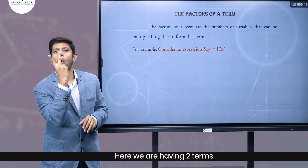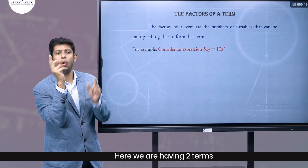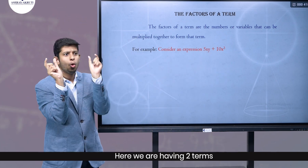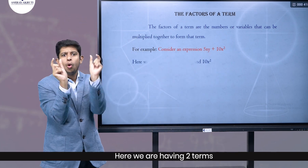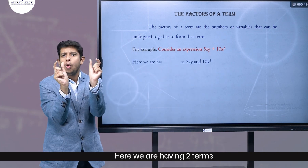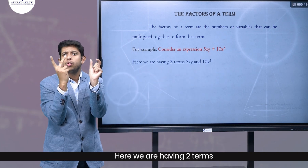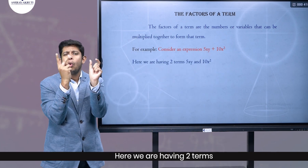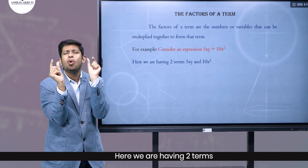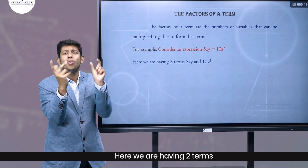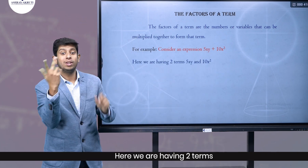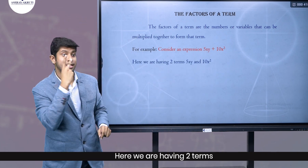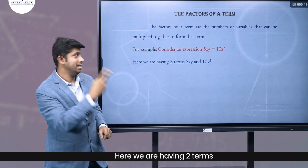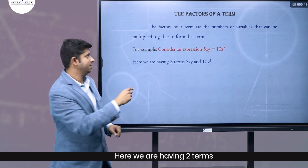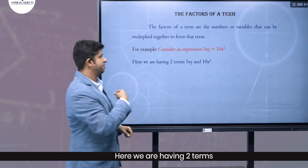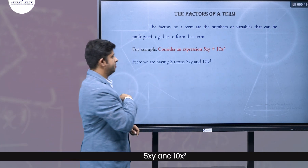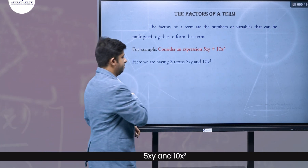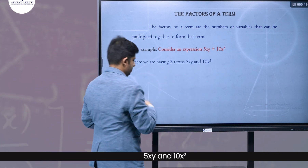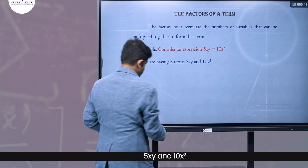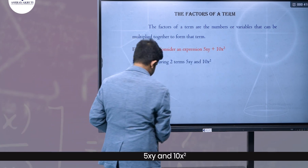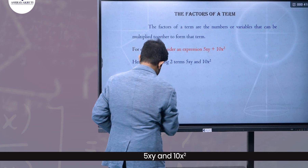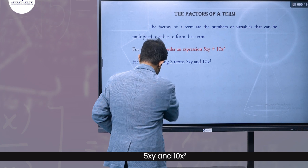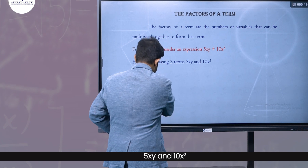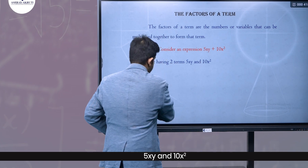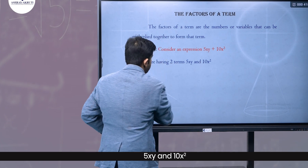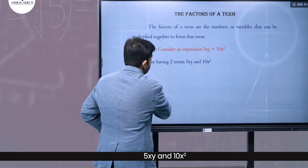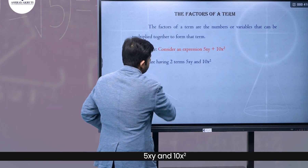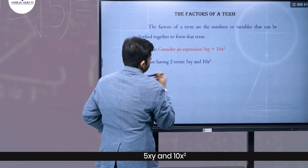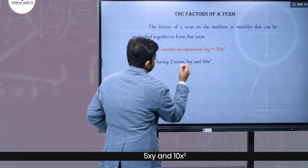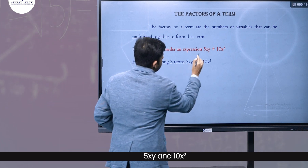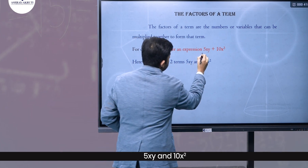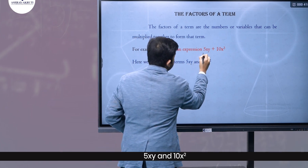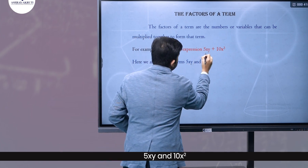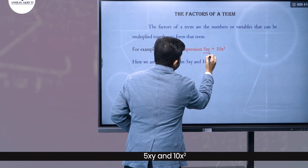Here, we are having two terms, 5xy and 10x square.